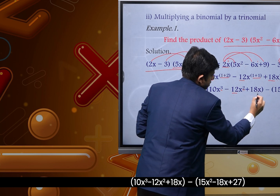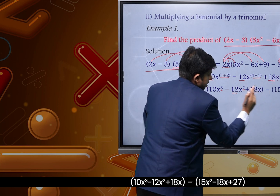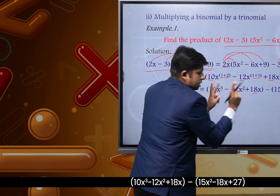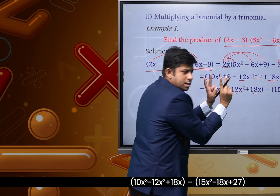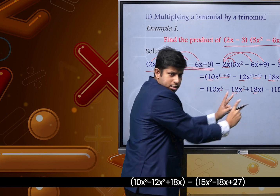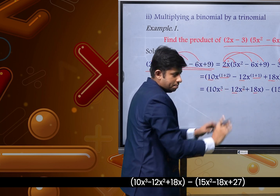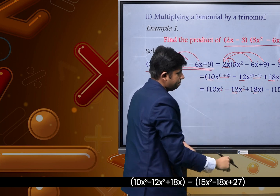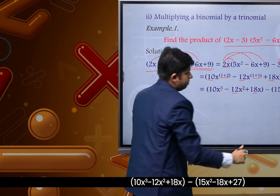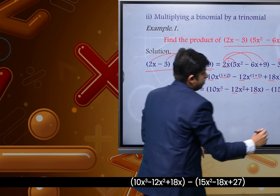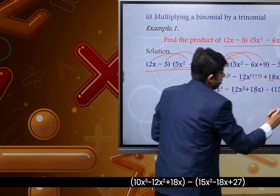plus 18x